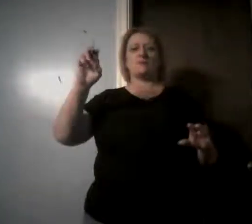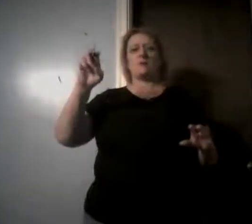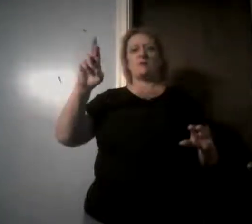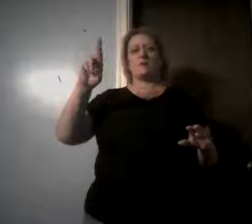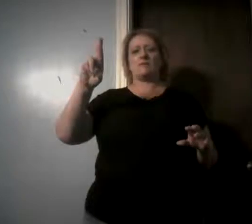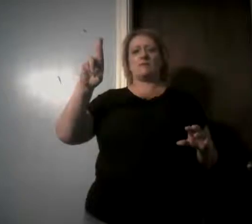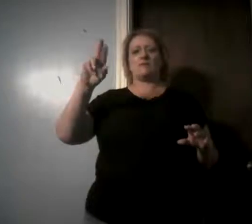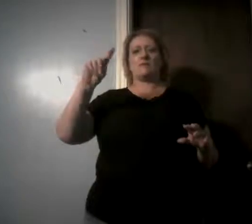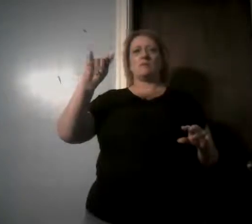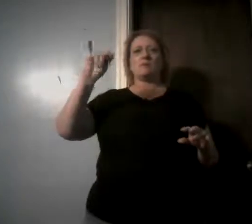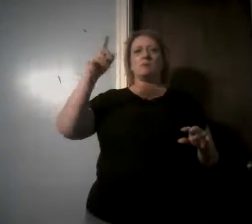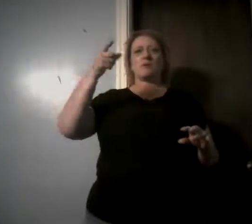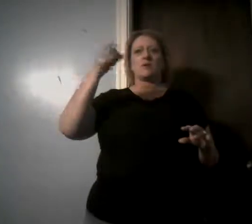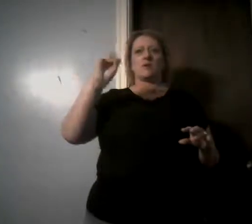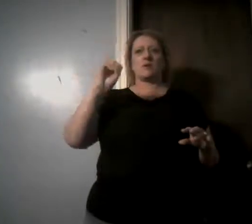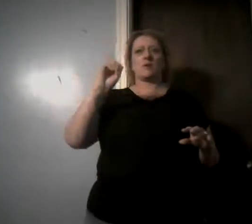Is a sensation of spinning.